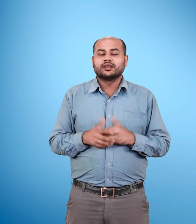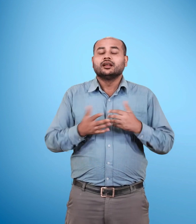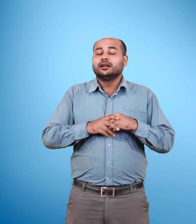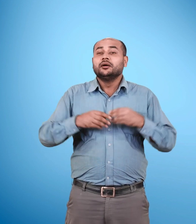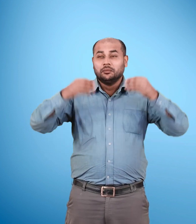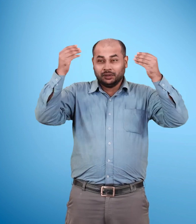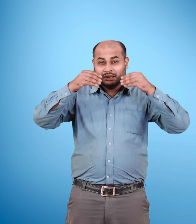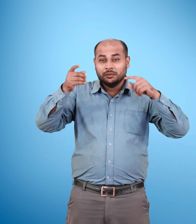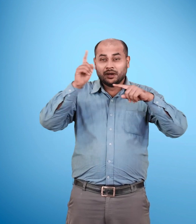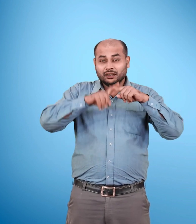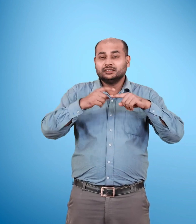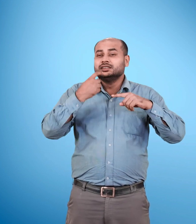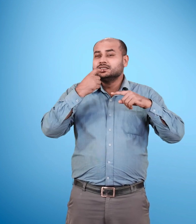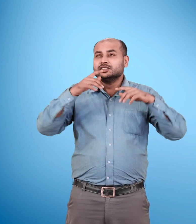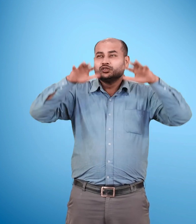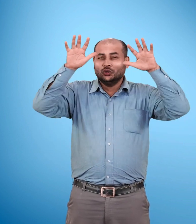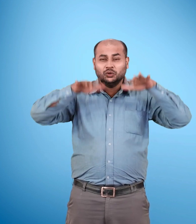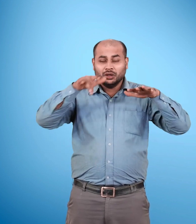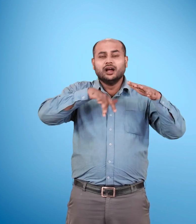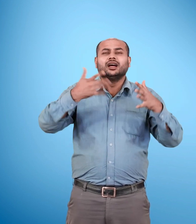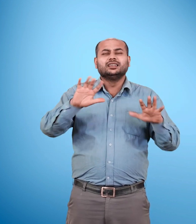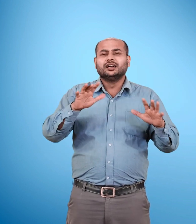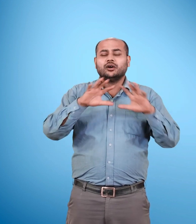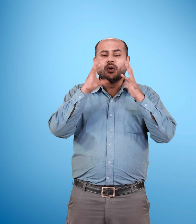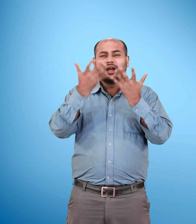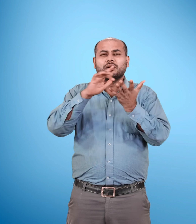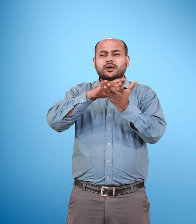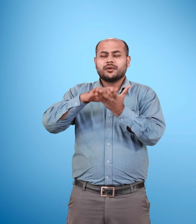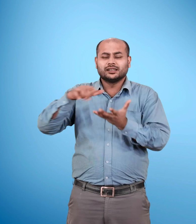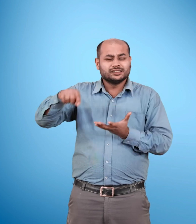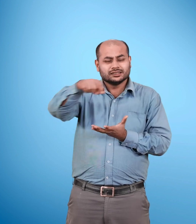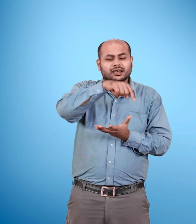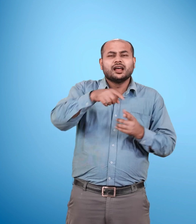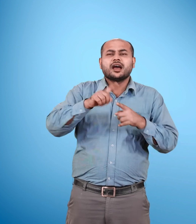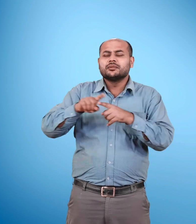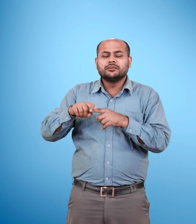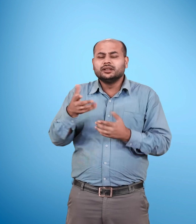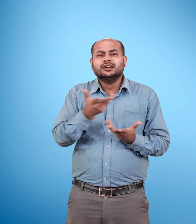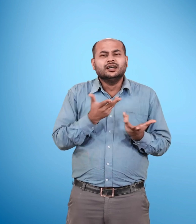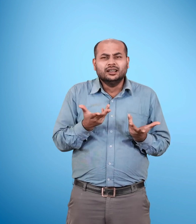What happens to the water that rain and snow bring to different regions of Earth?